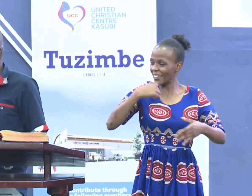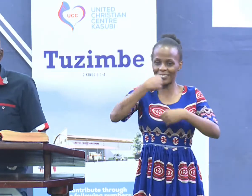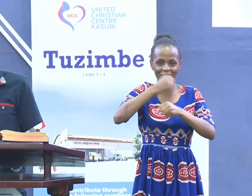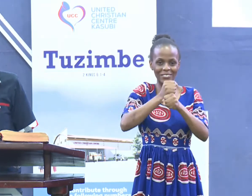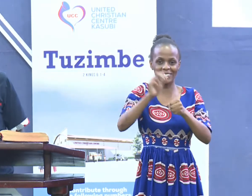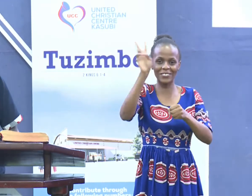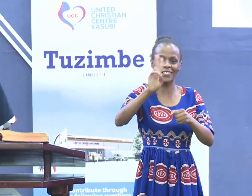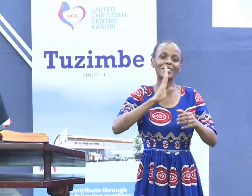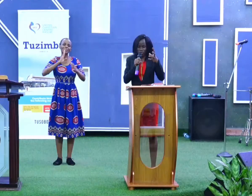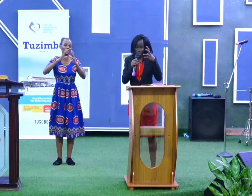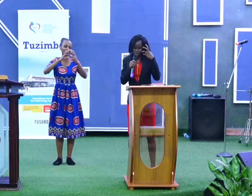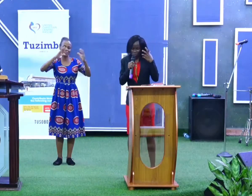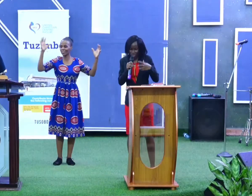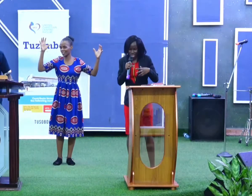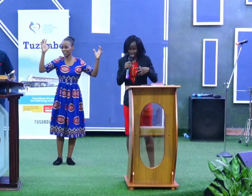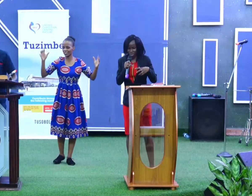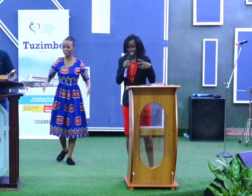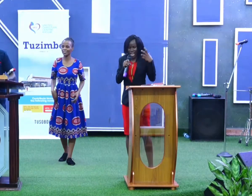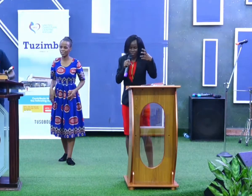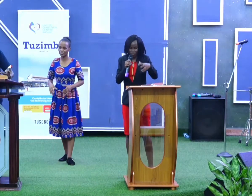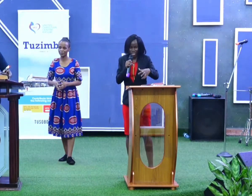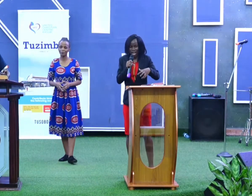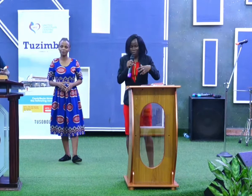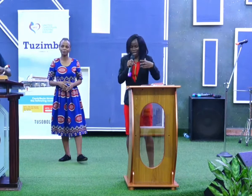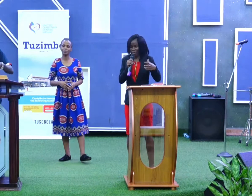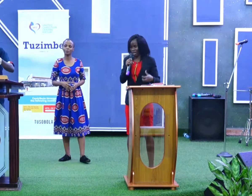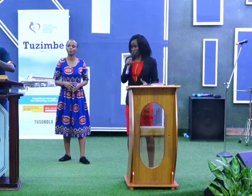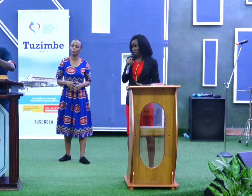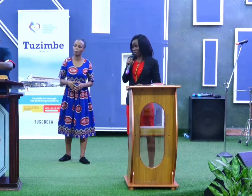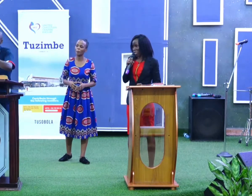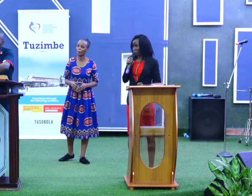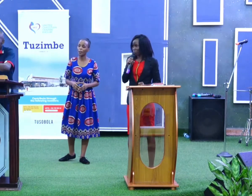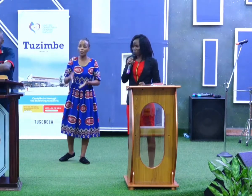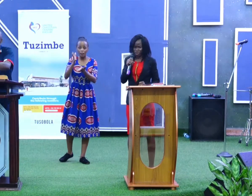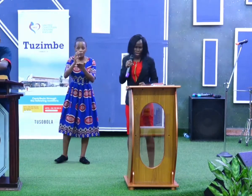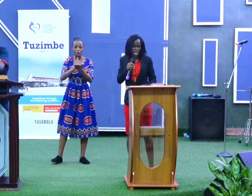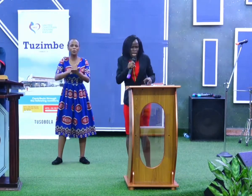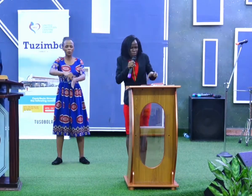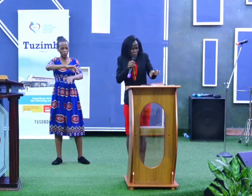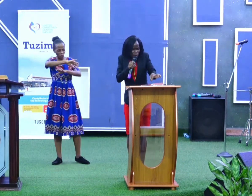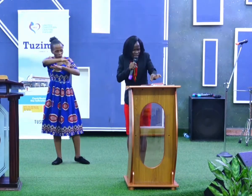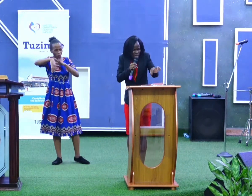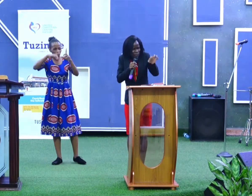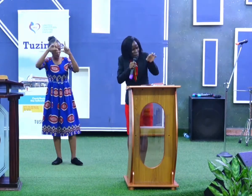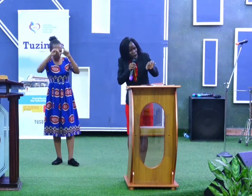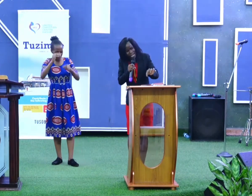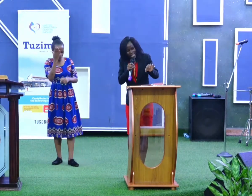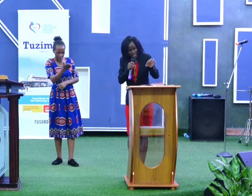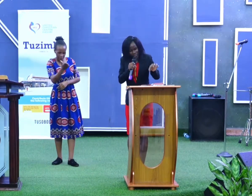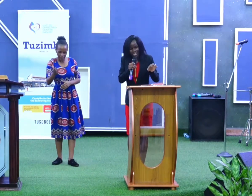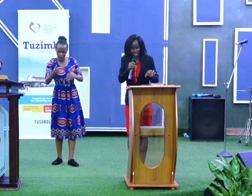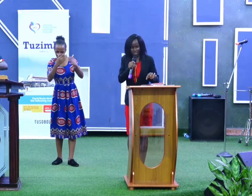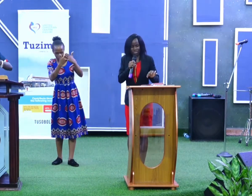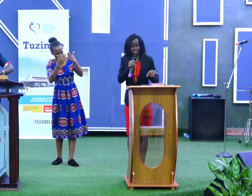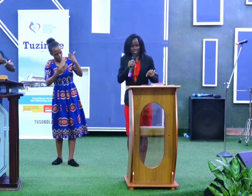are not so extravagant with the scriptures, but here I feel I'm becoming extravagant. Because every word in